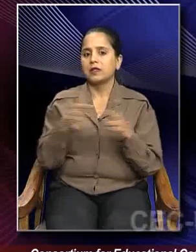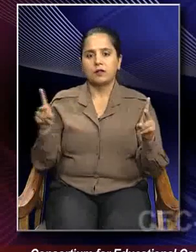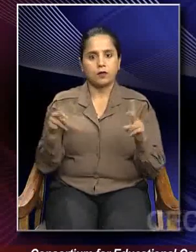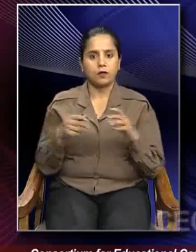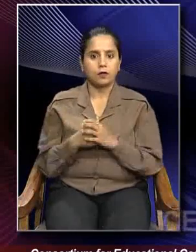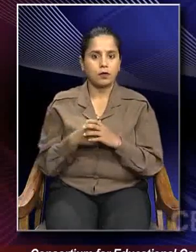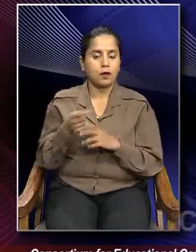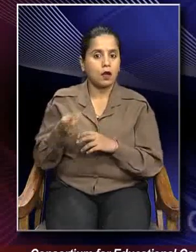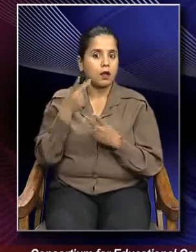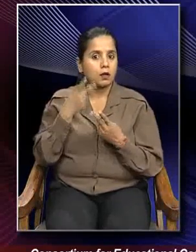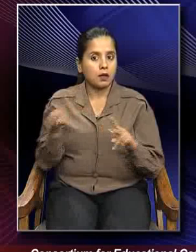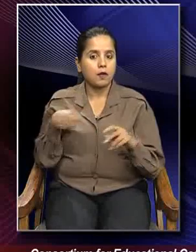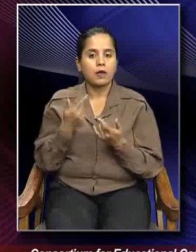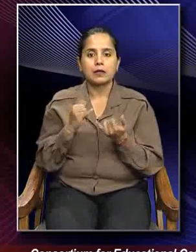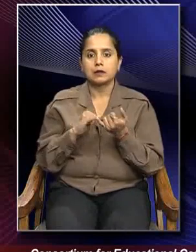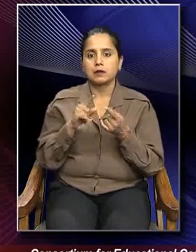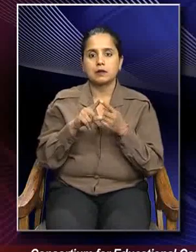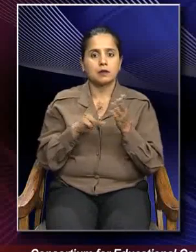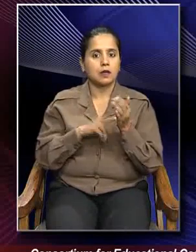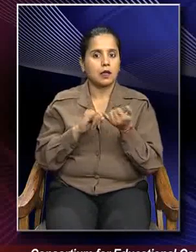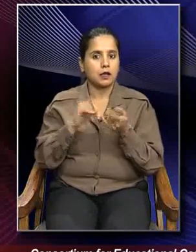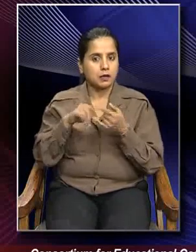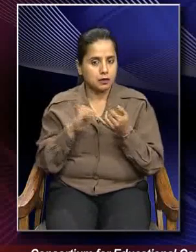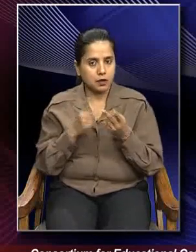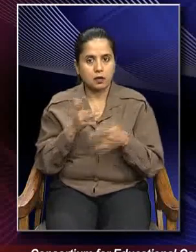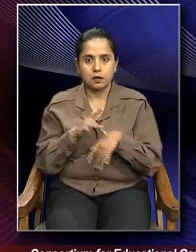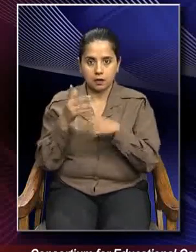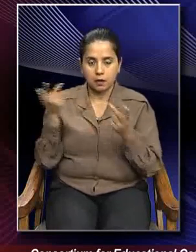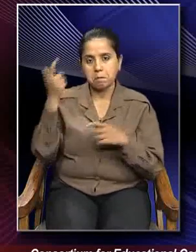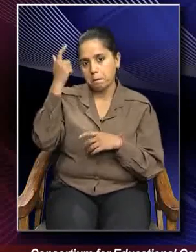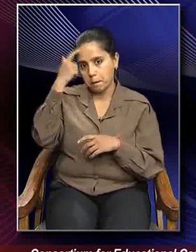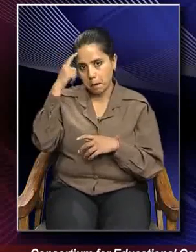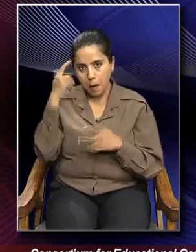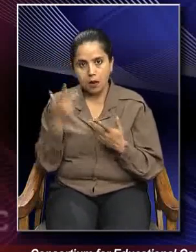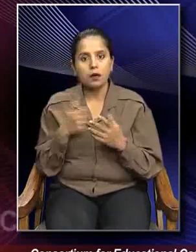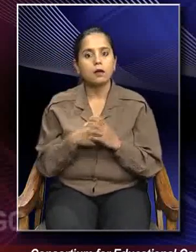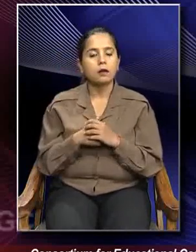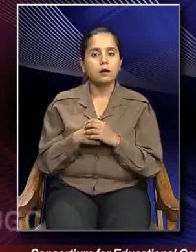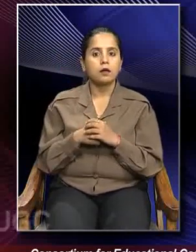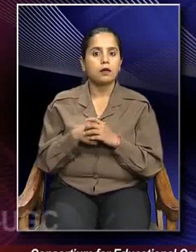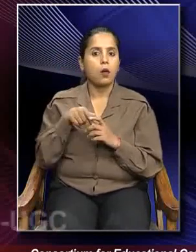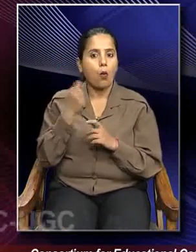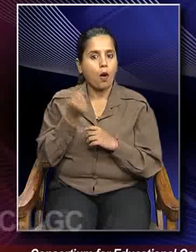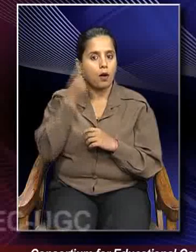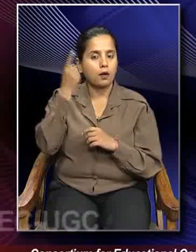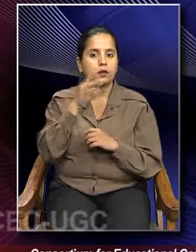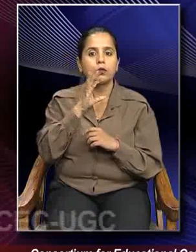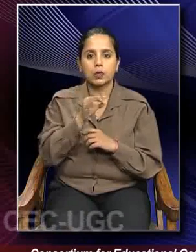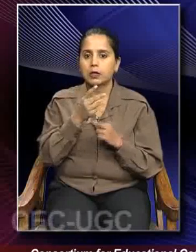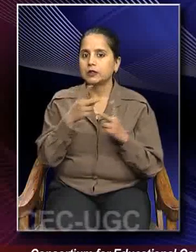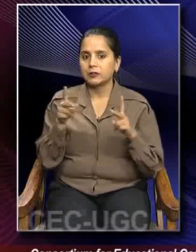It is different from the senses and mind, and the understanding.